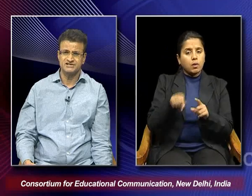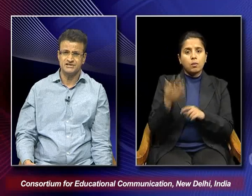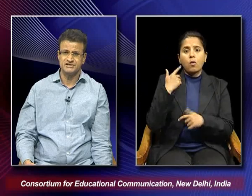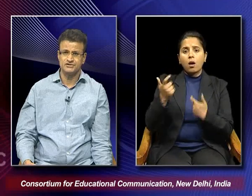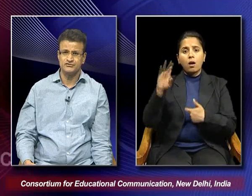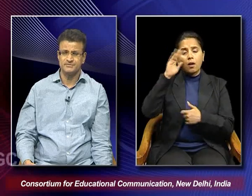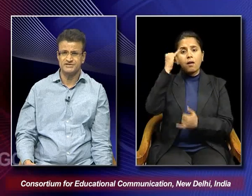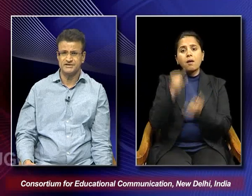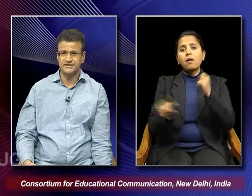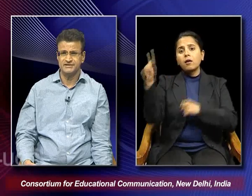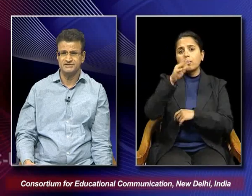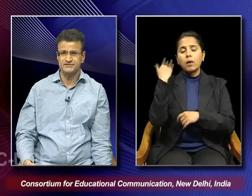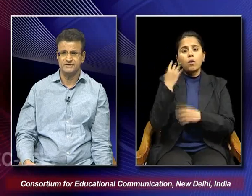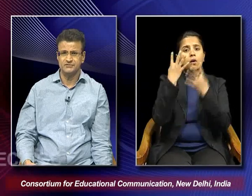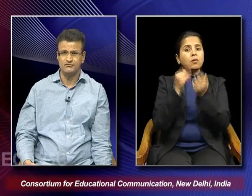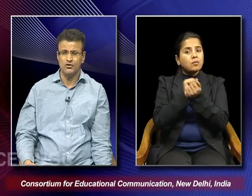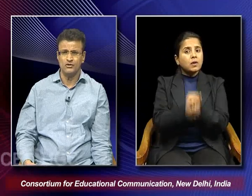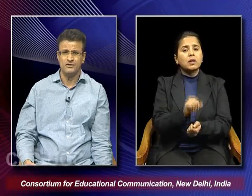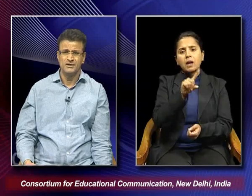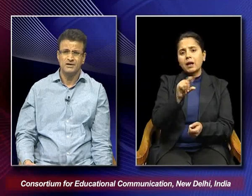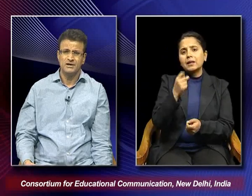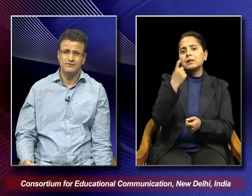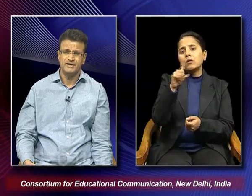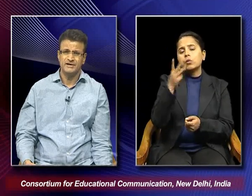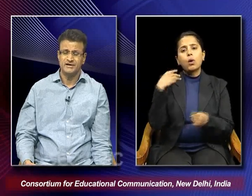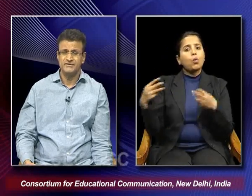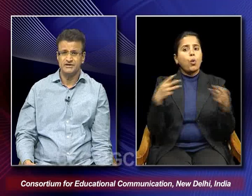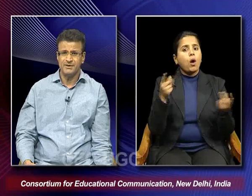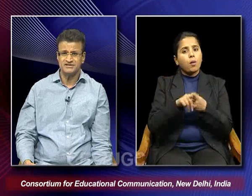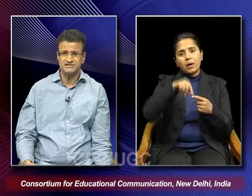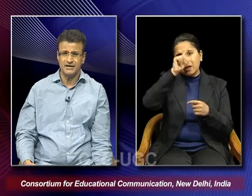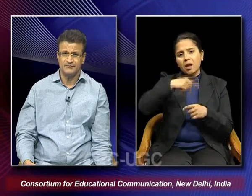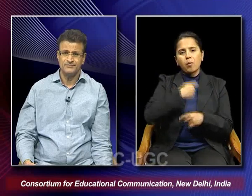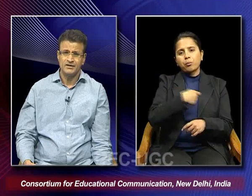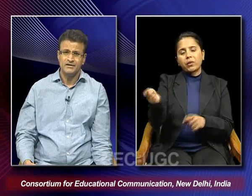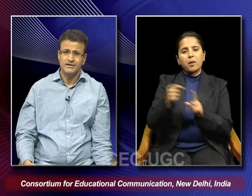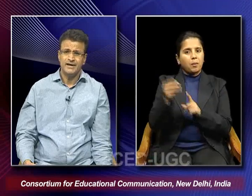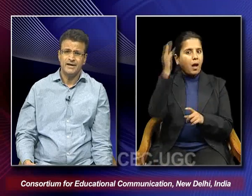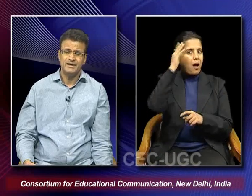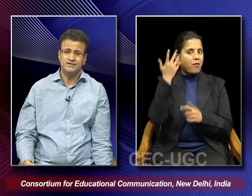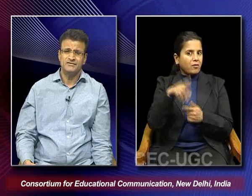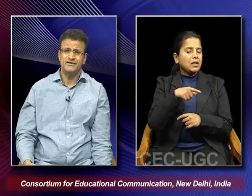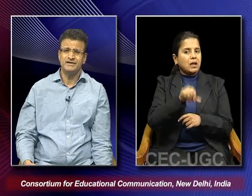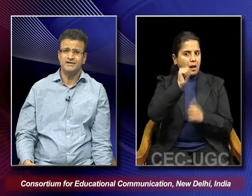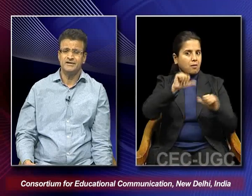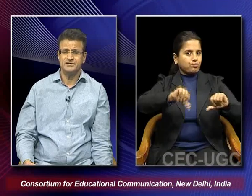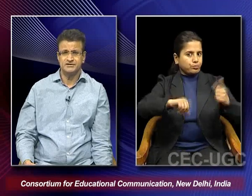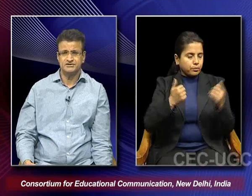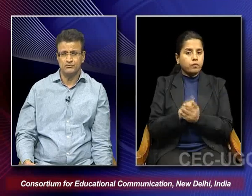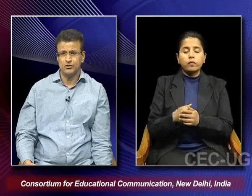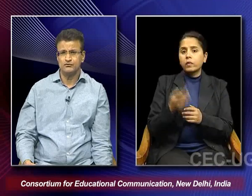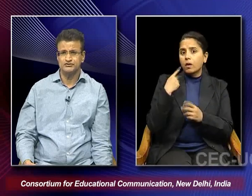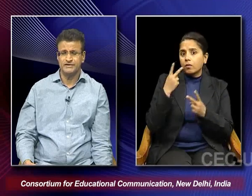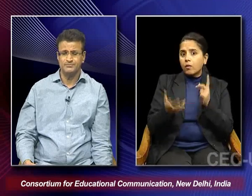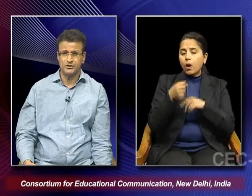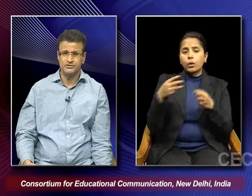last days of the present 1971 war, when India defeated Pakistan. And we find that this